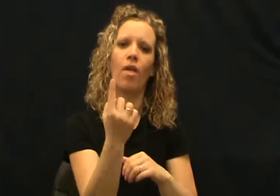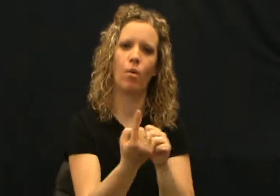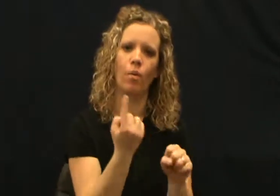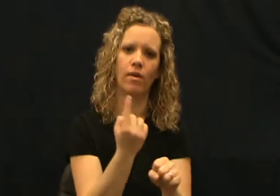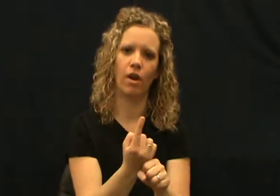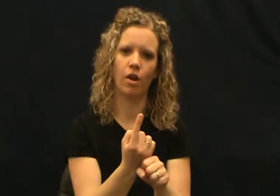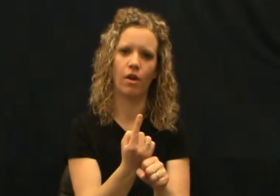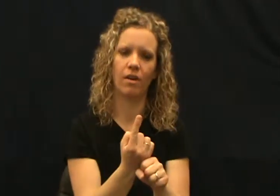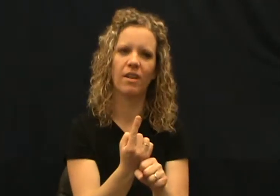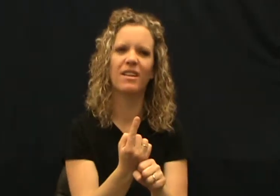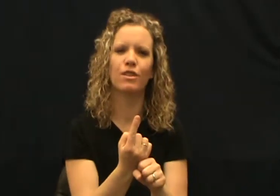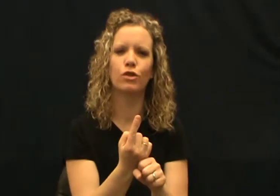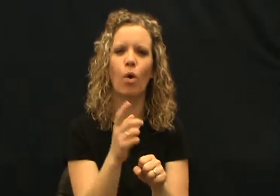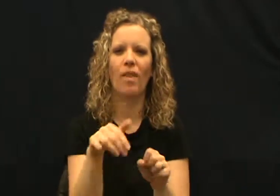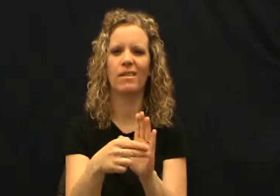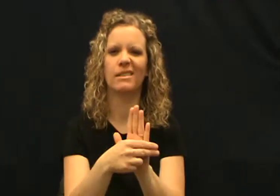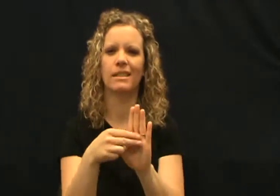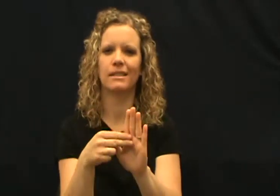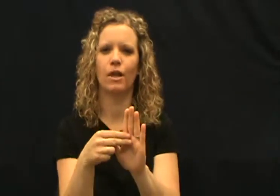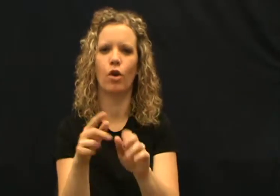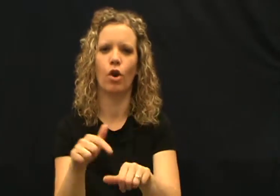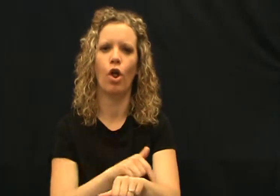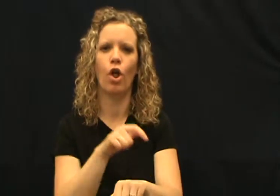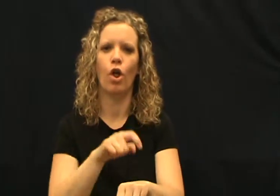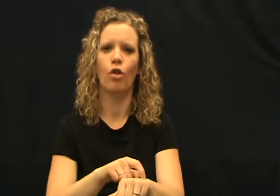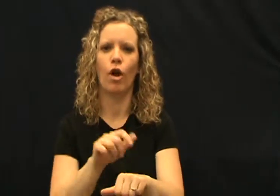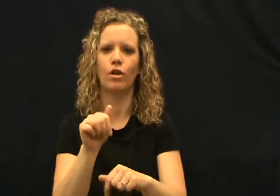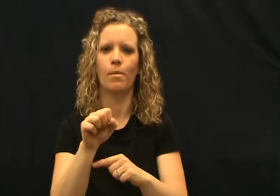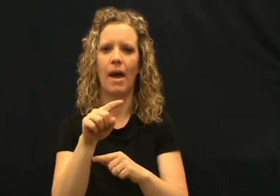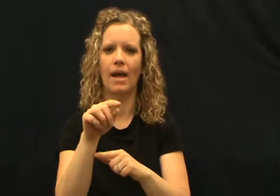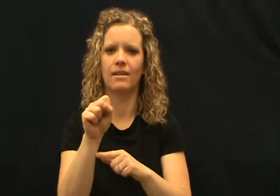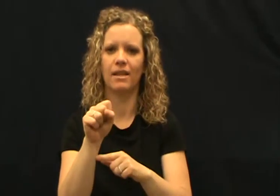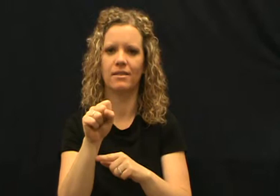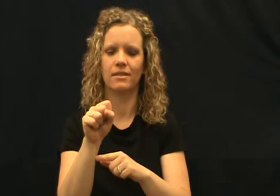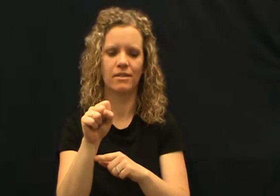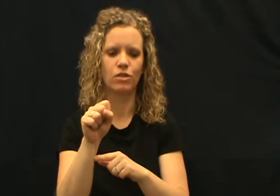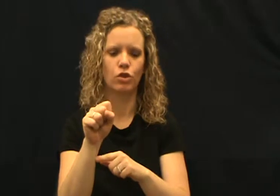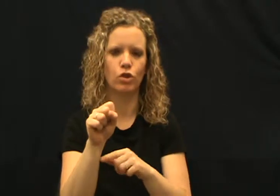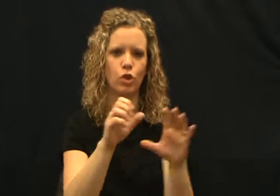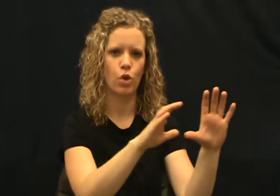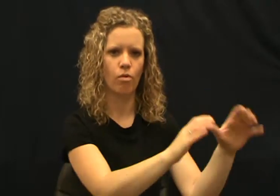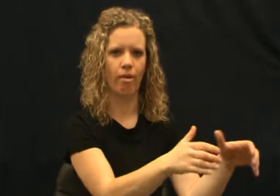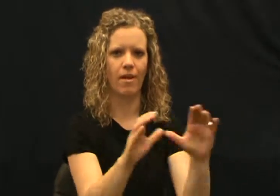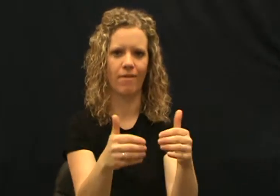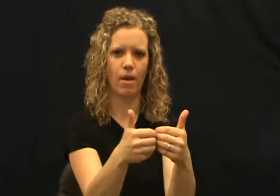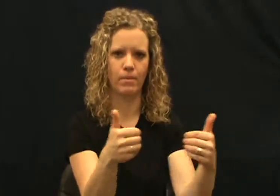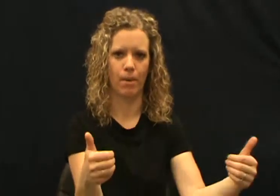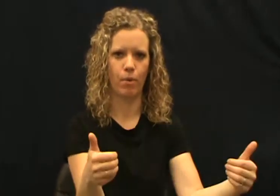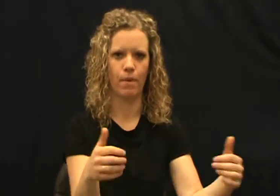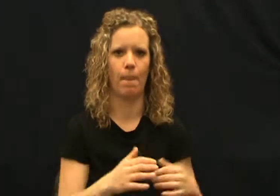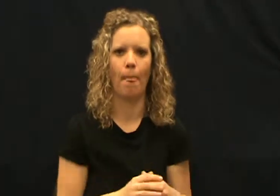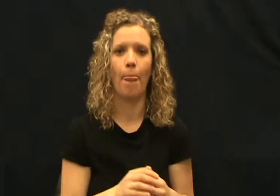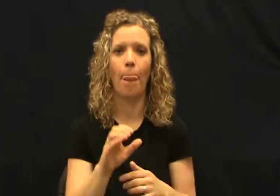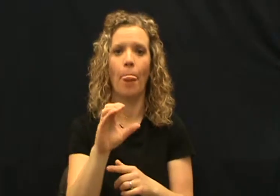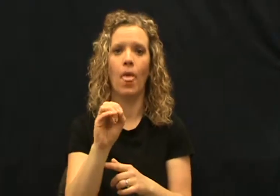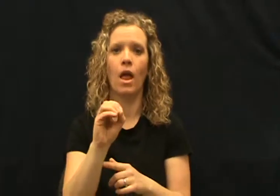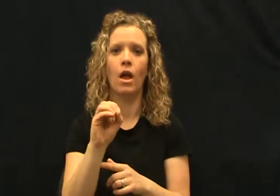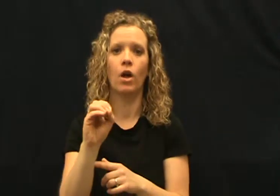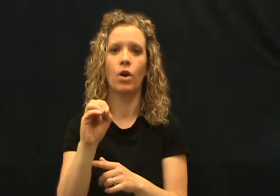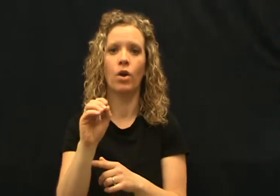considered long-term assets. You can see that they are classified separately here. The cookware, we figure, well, you